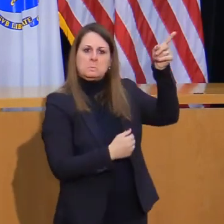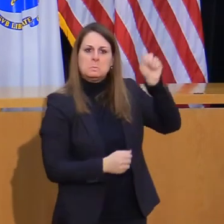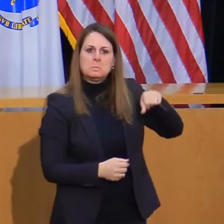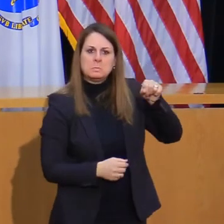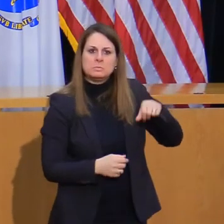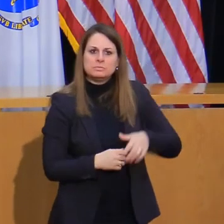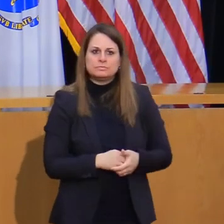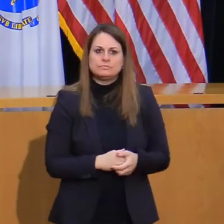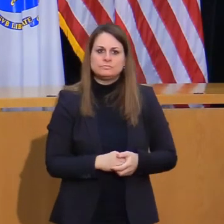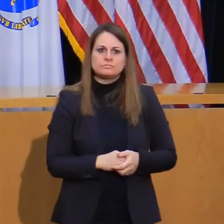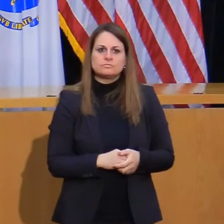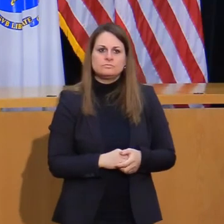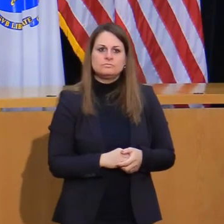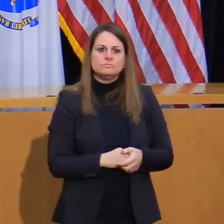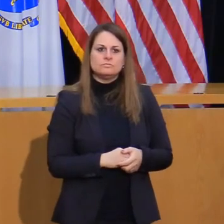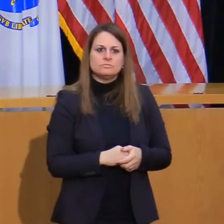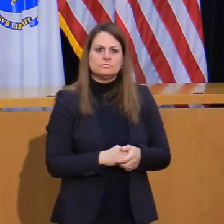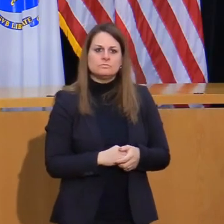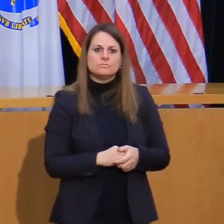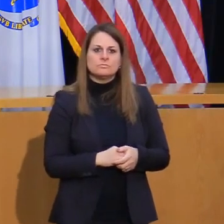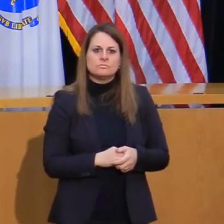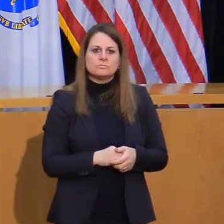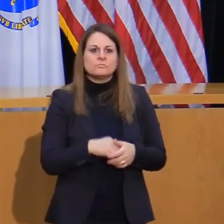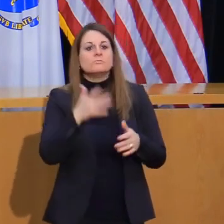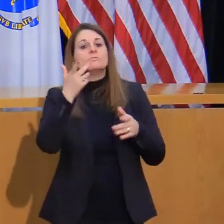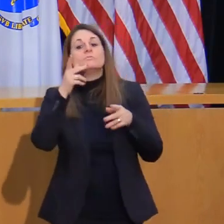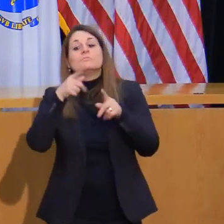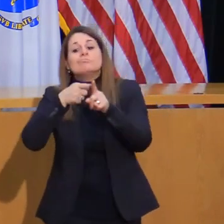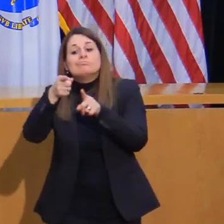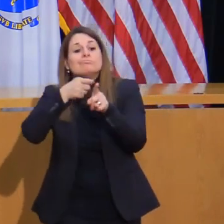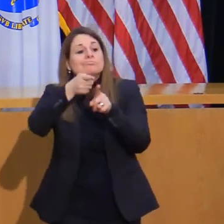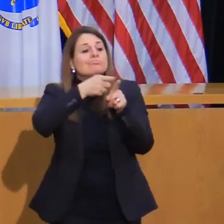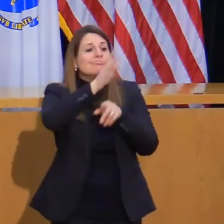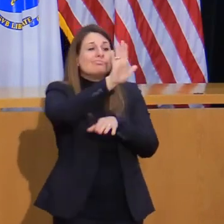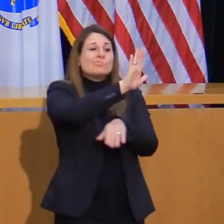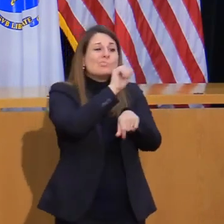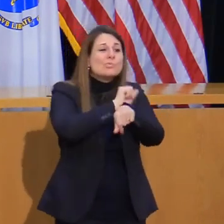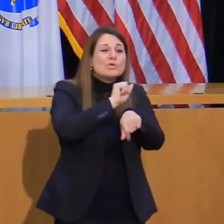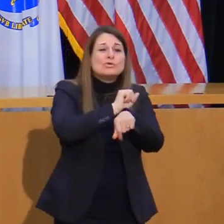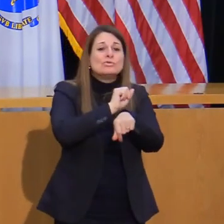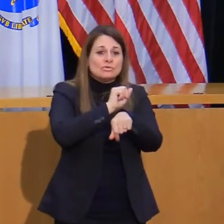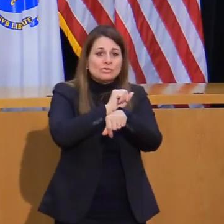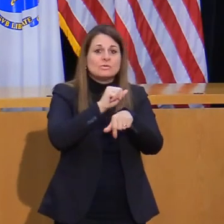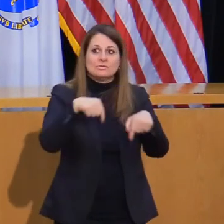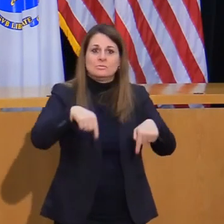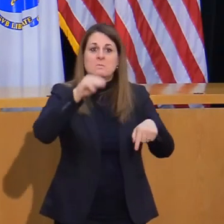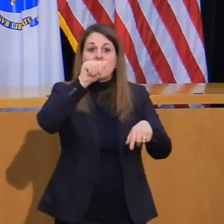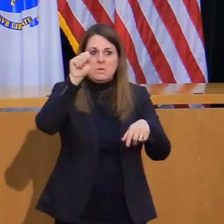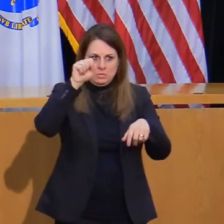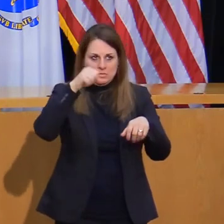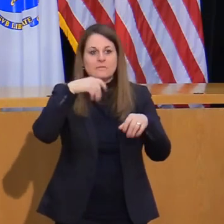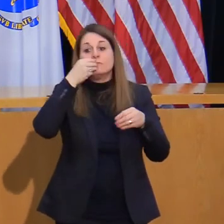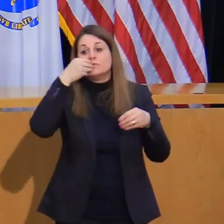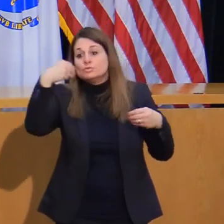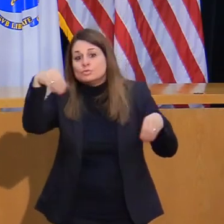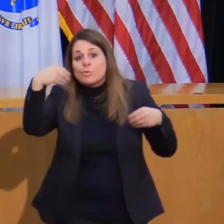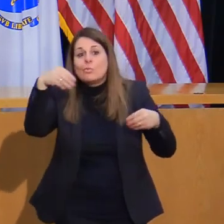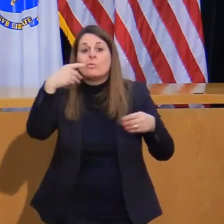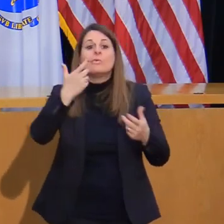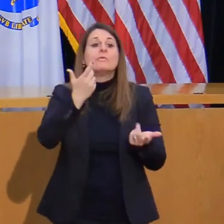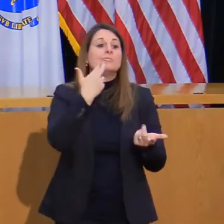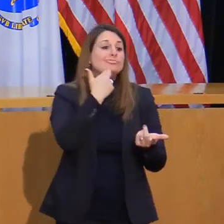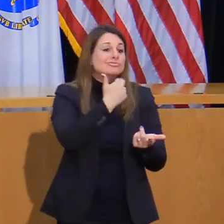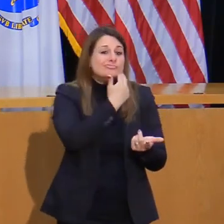that people in the 1C tier, which is essential workers, are now